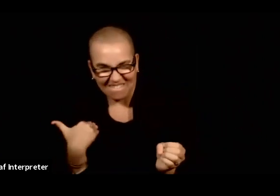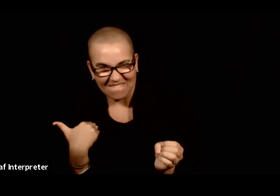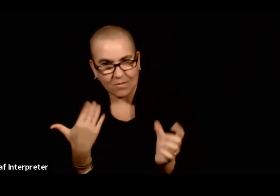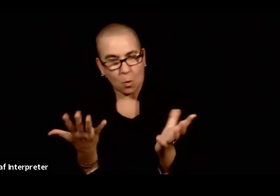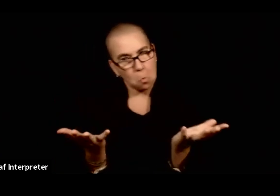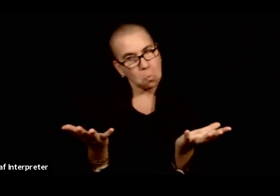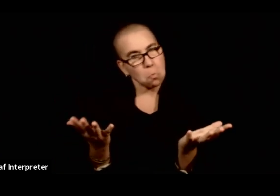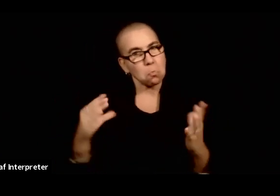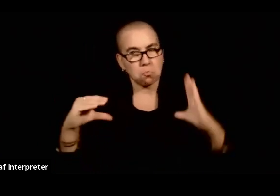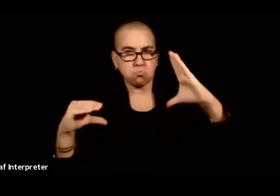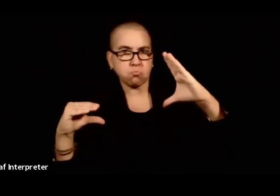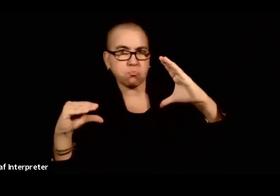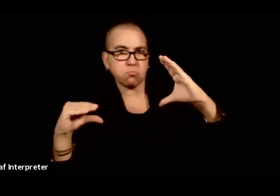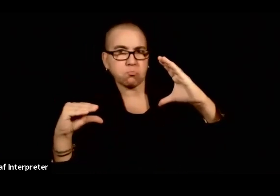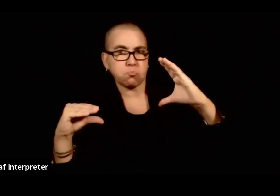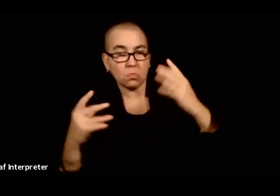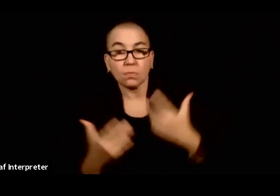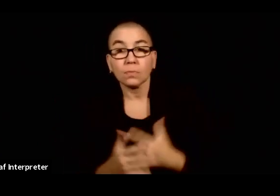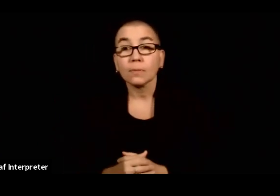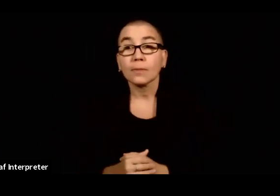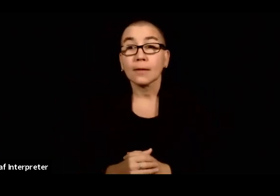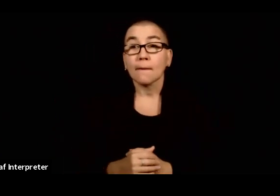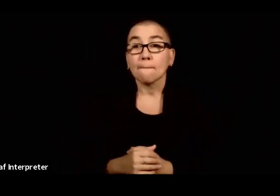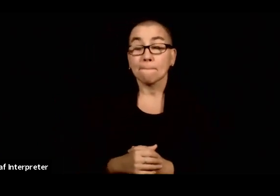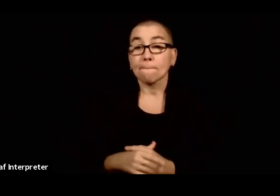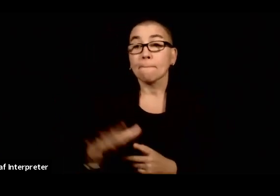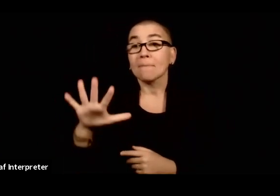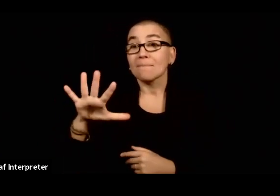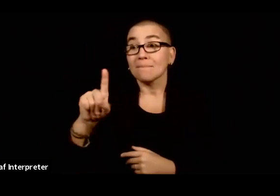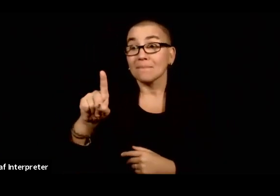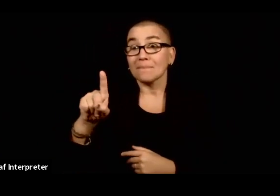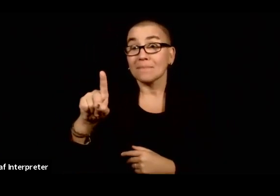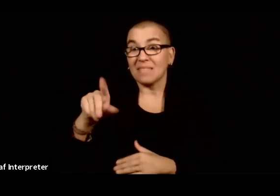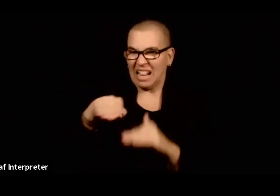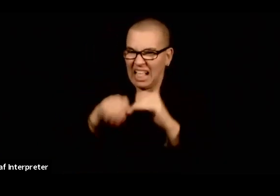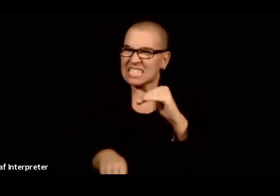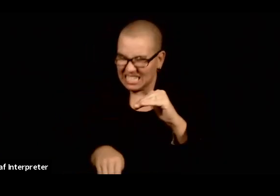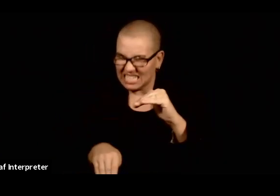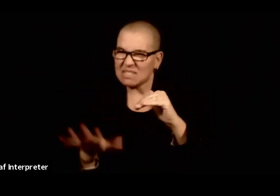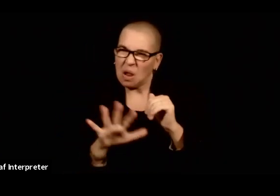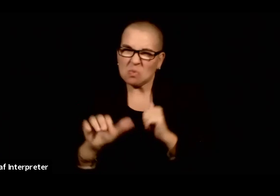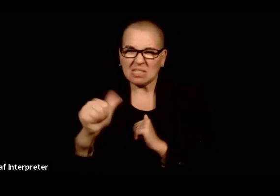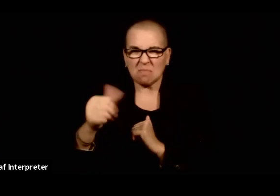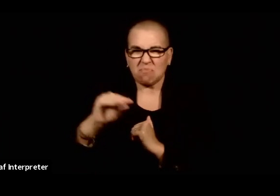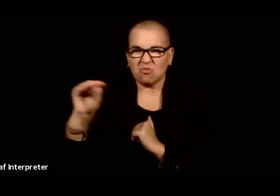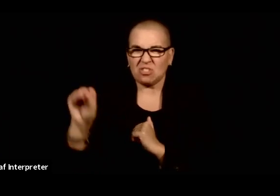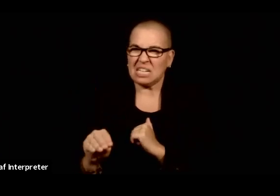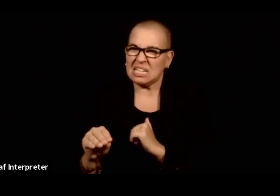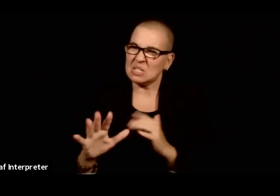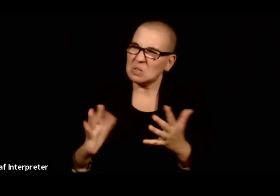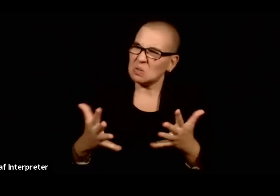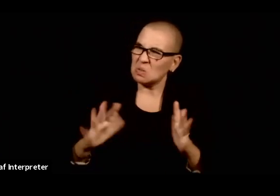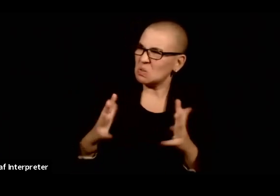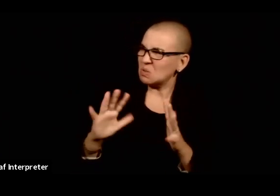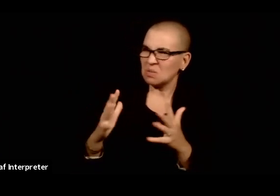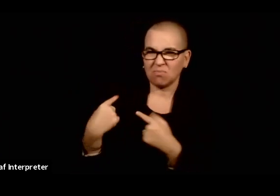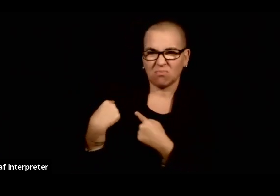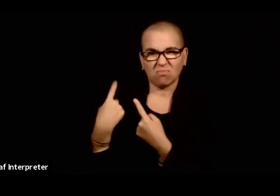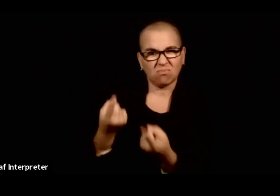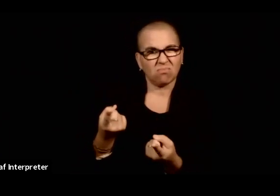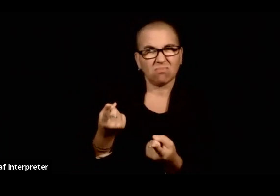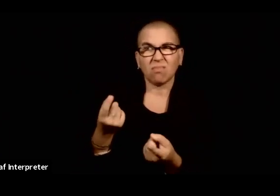or only 9% of assisted facilities, have had any cases in the past 28 days, which means that over 90% of